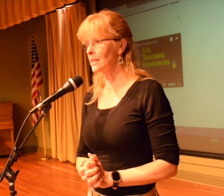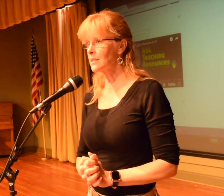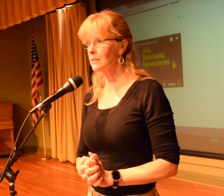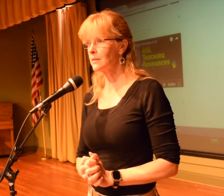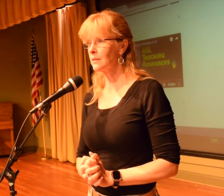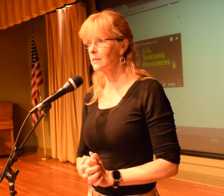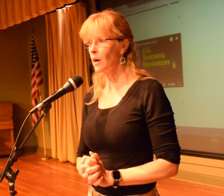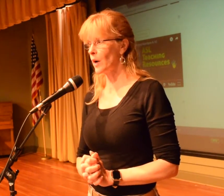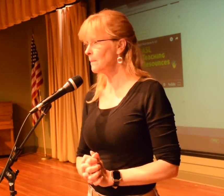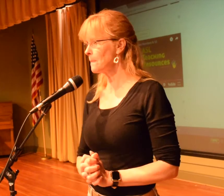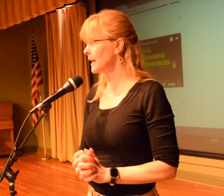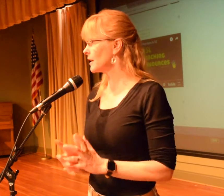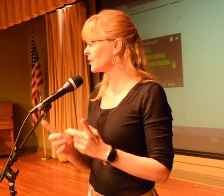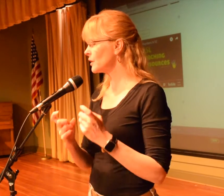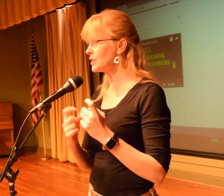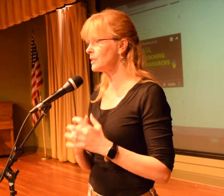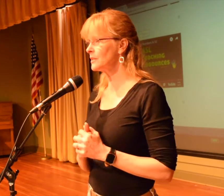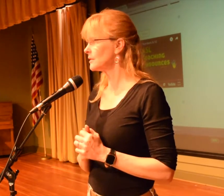Yes. Okay. Any other questions?